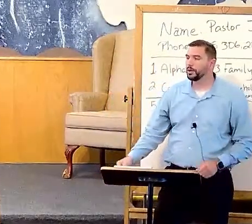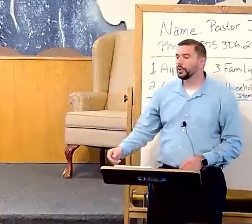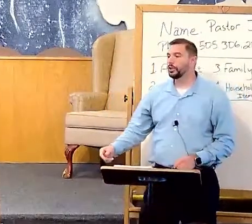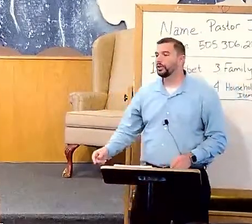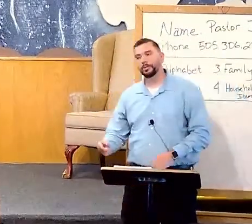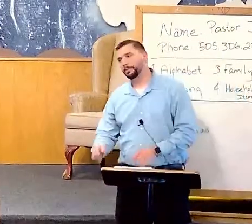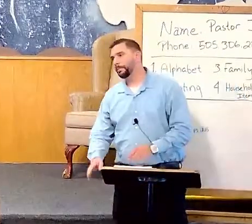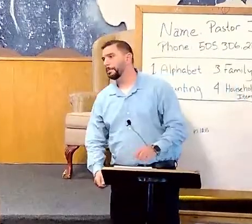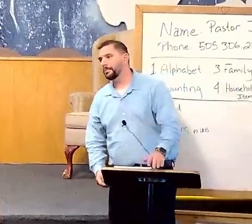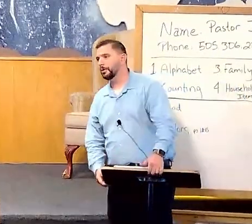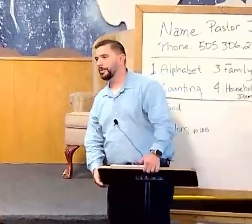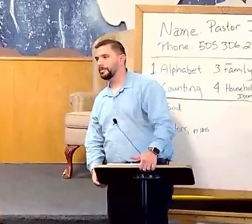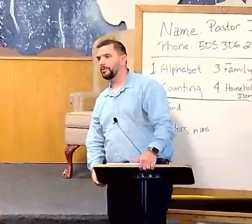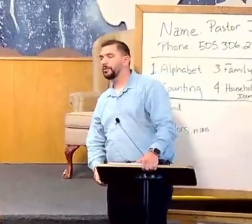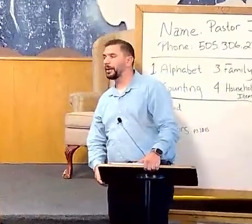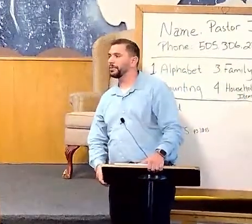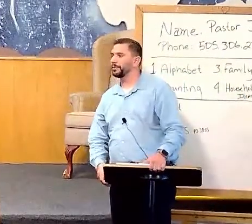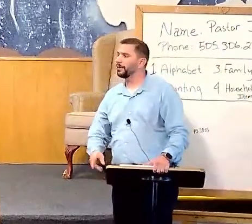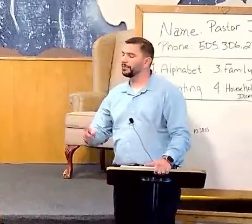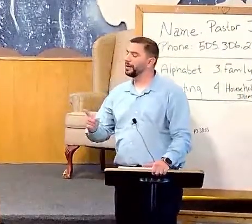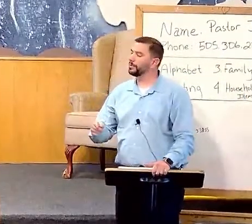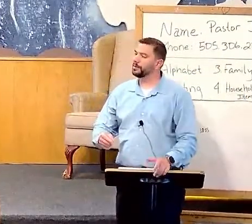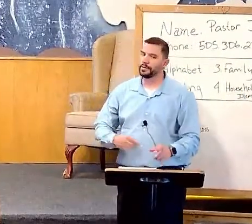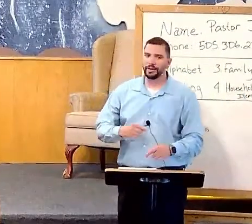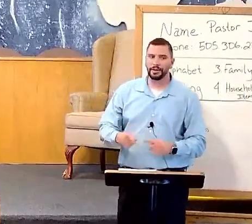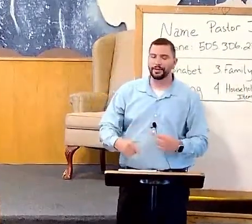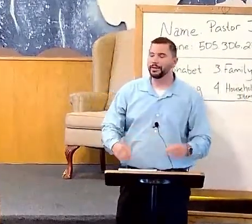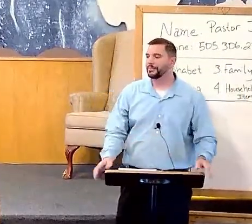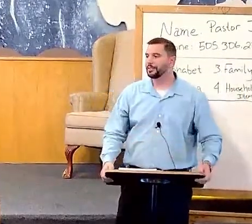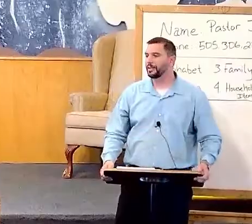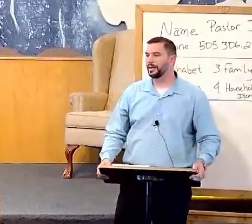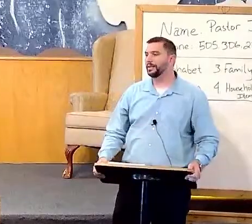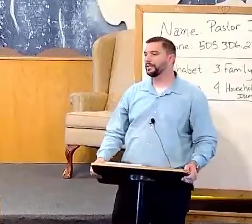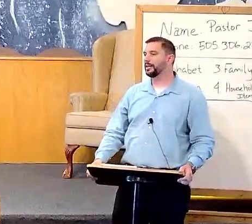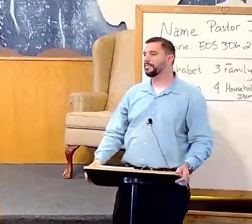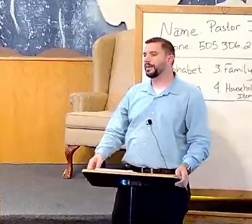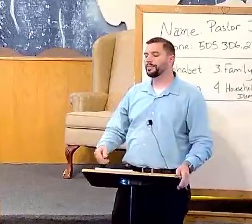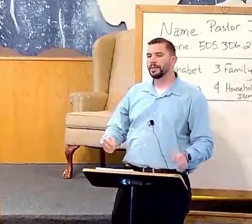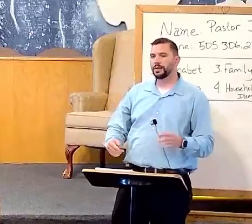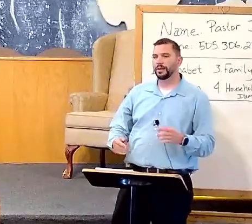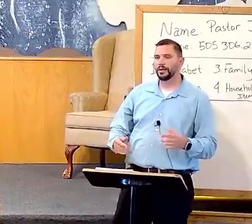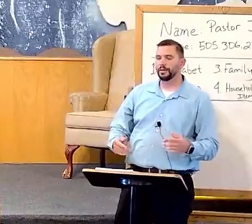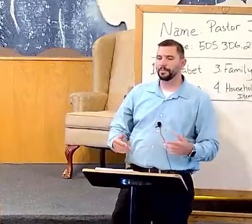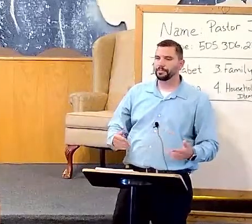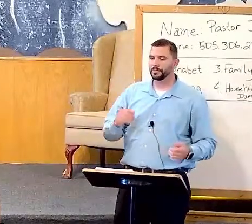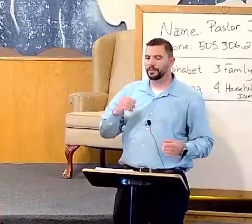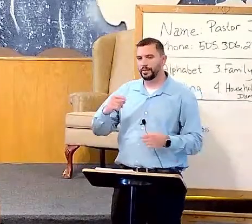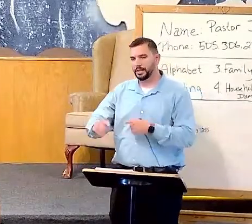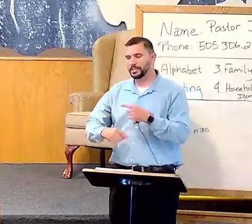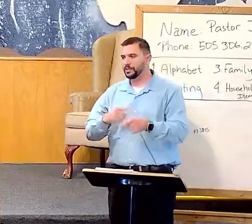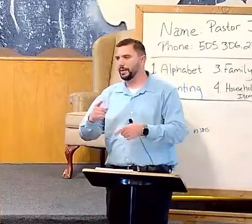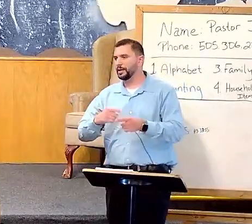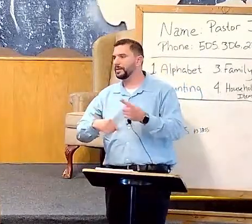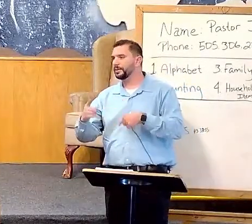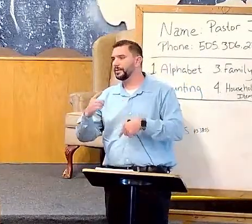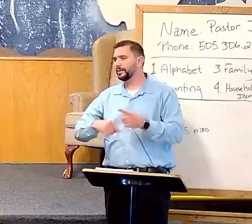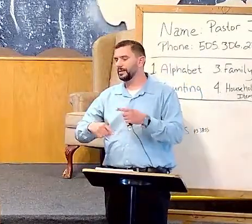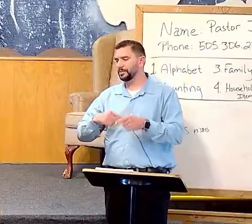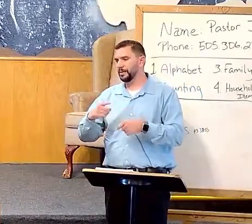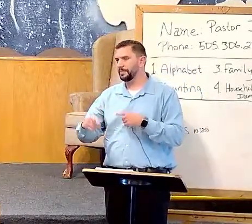No, ma'am. No, ma'am. Forward, backward. That one I did have to clarify. It's either way. Yes, ma'am.